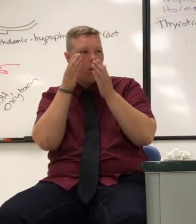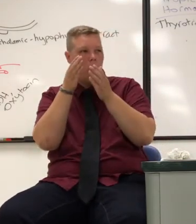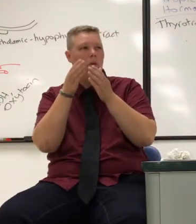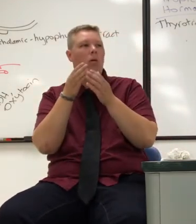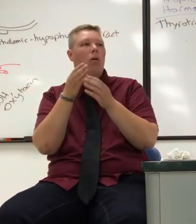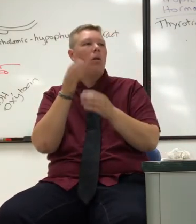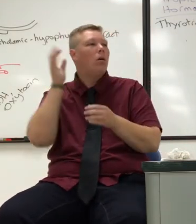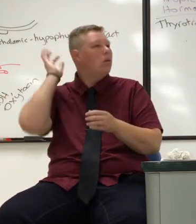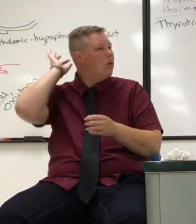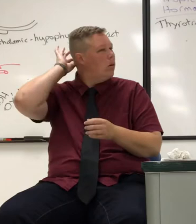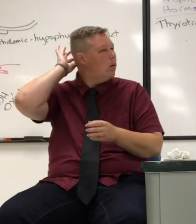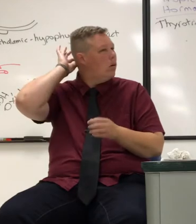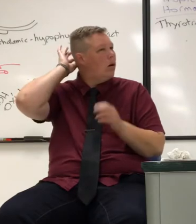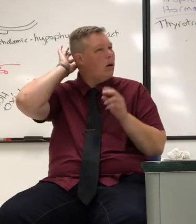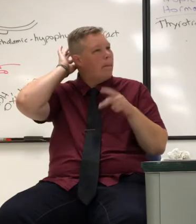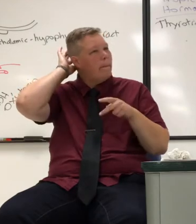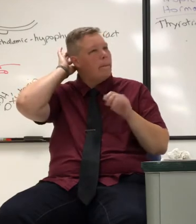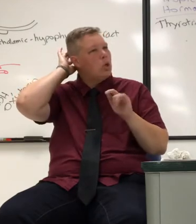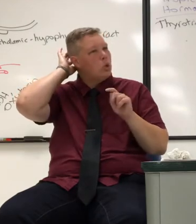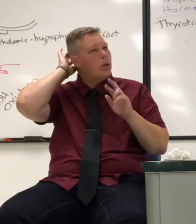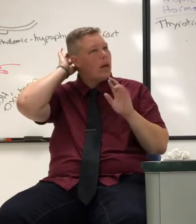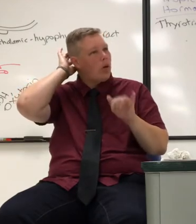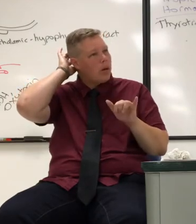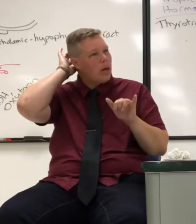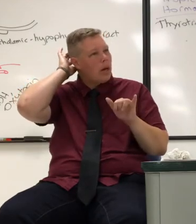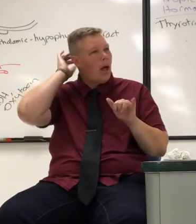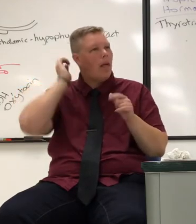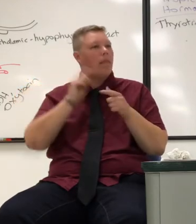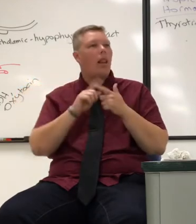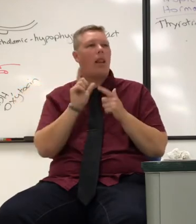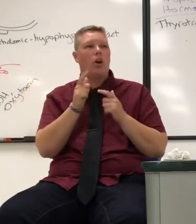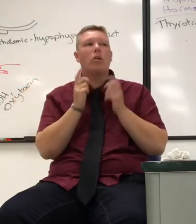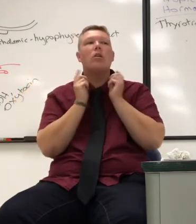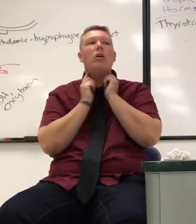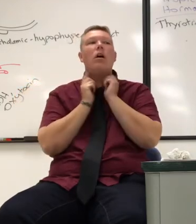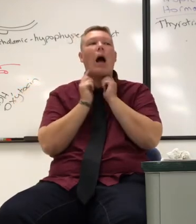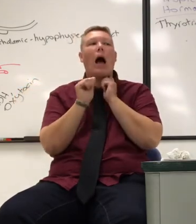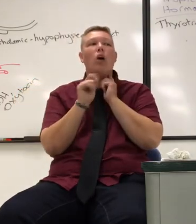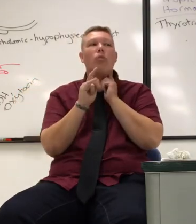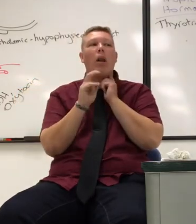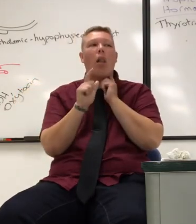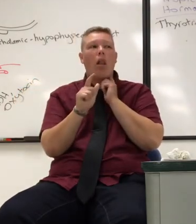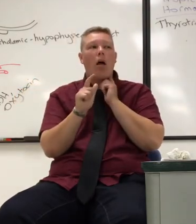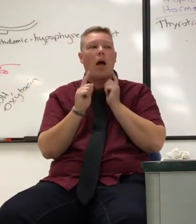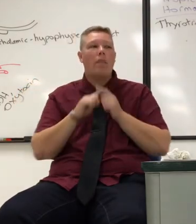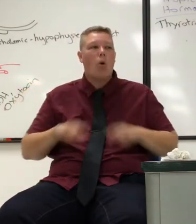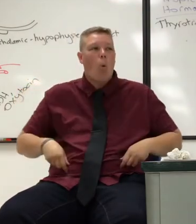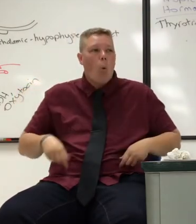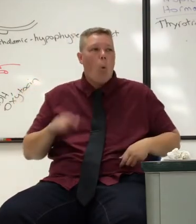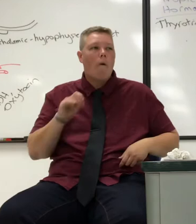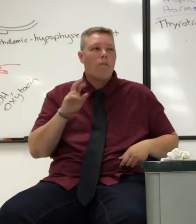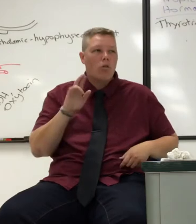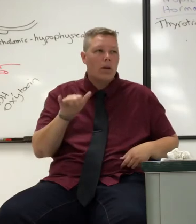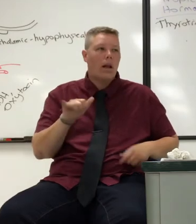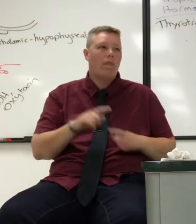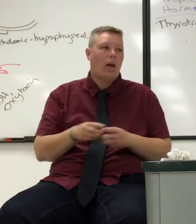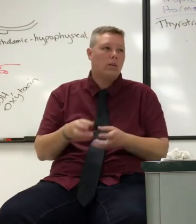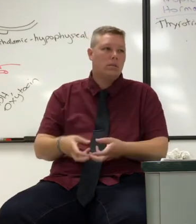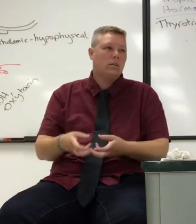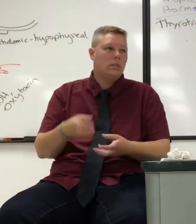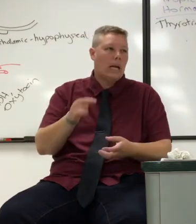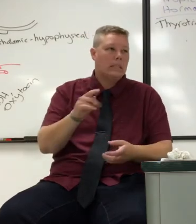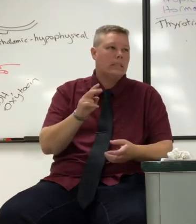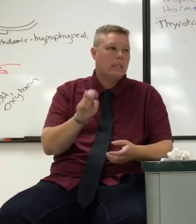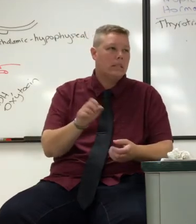this gland is going to be adrenal gland. And after that gland is going to be ovary. And then testes. And then thyroid. And then pancreas. So my